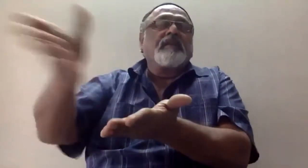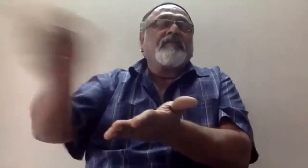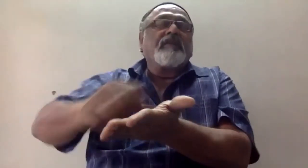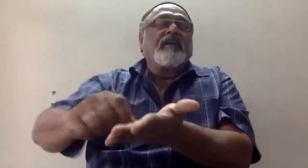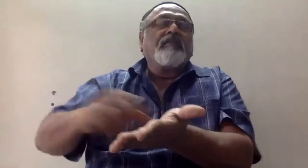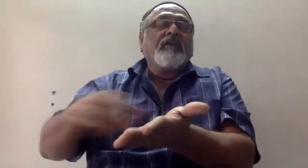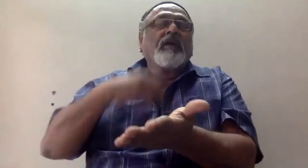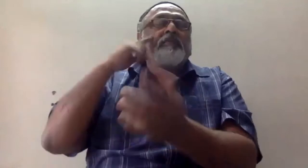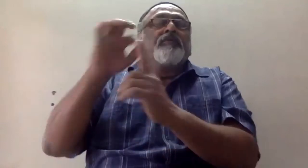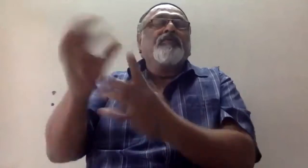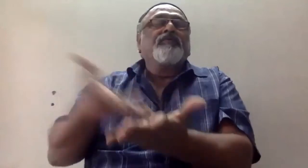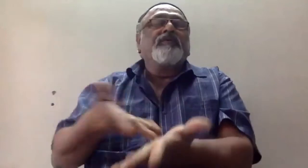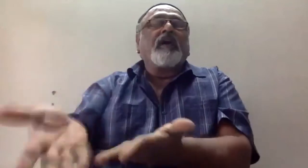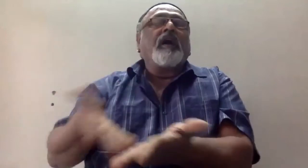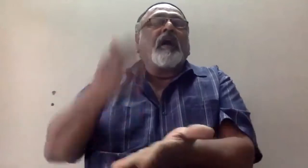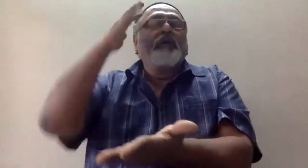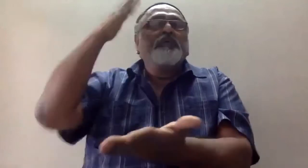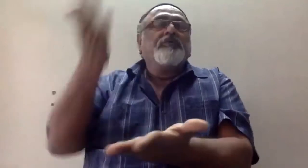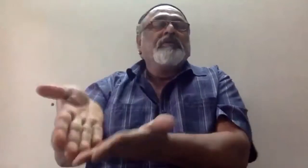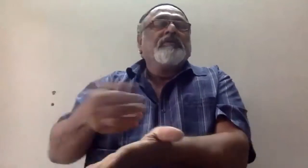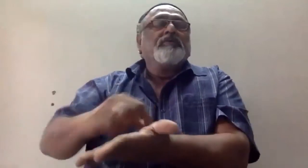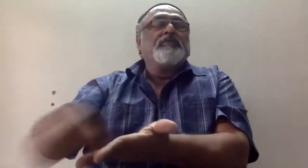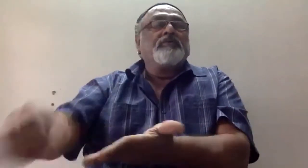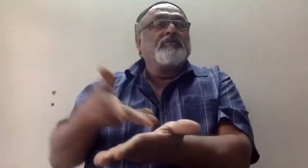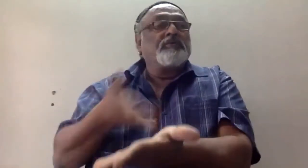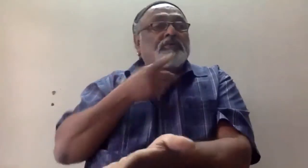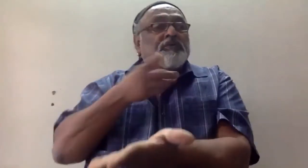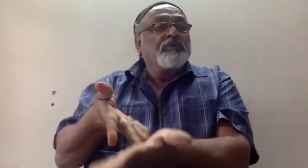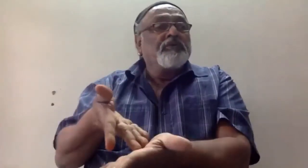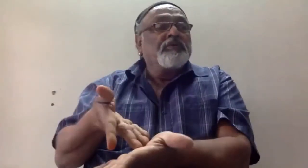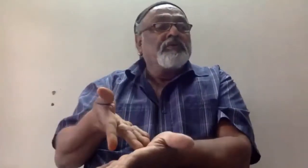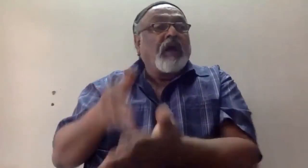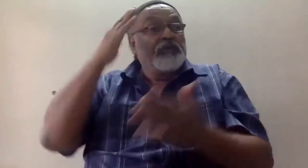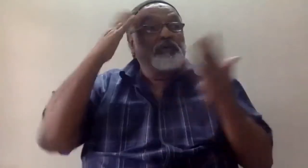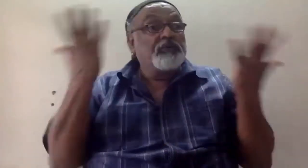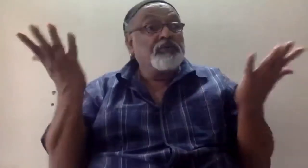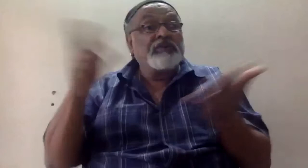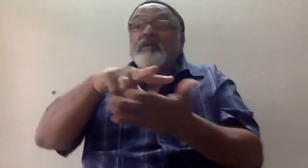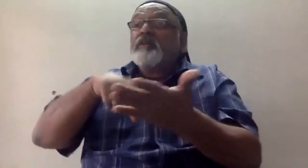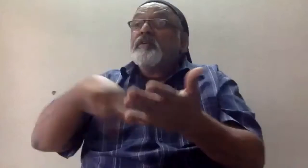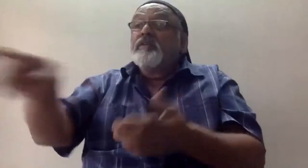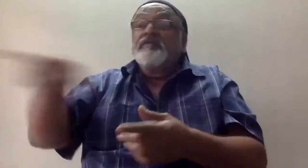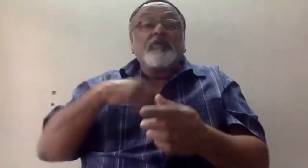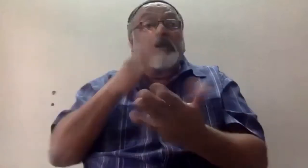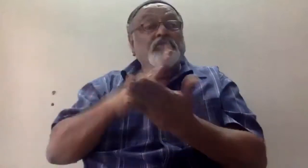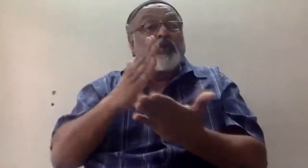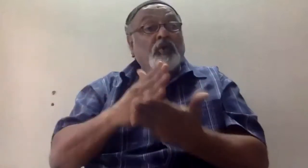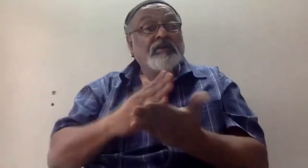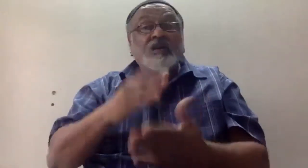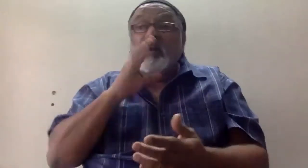police, somebody might be reading it out and might be reading out wrong. How does the person ensure that what he has stated is written